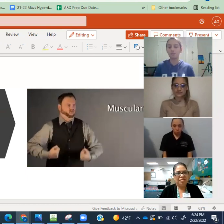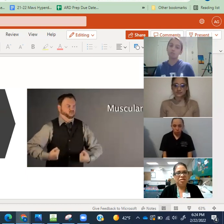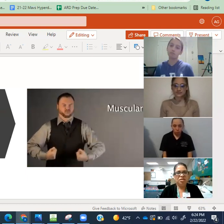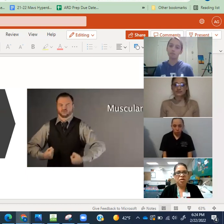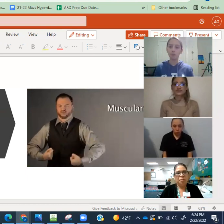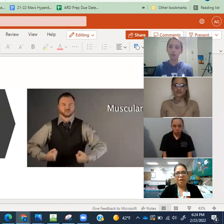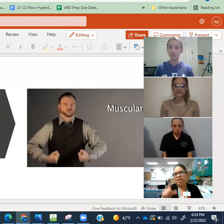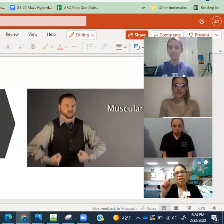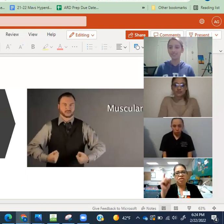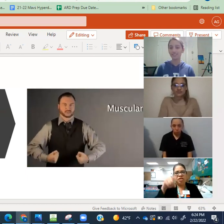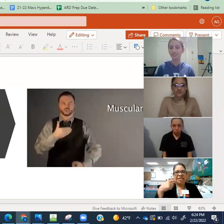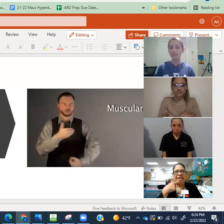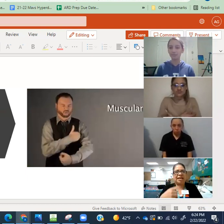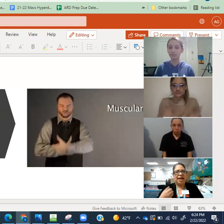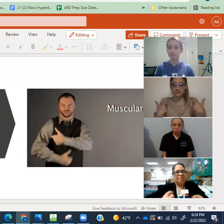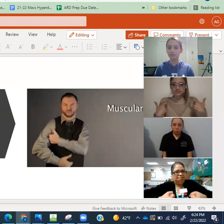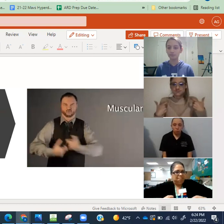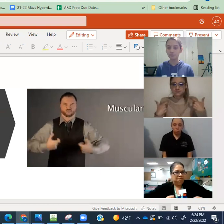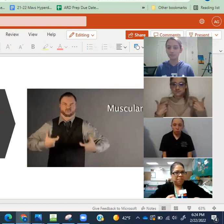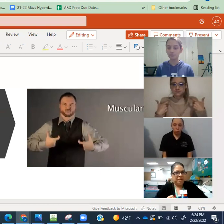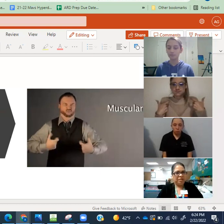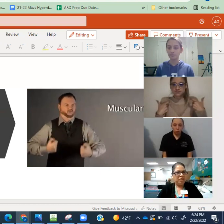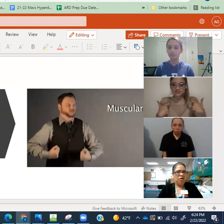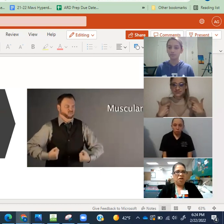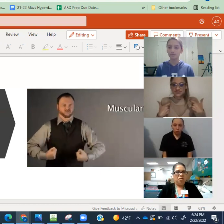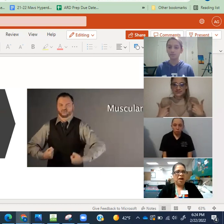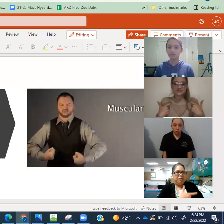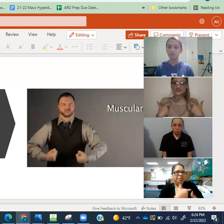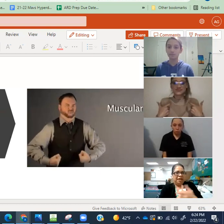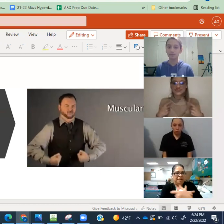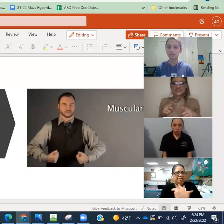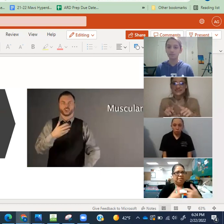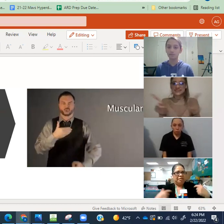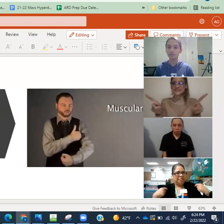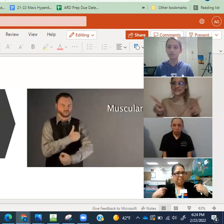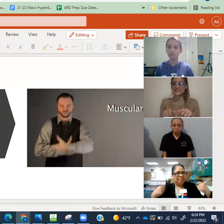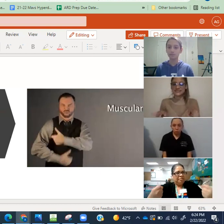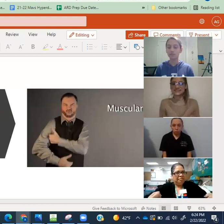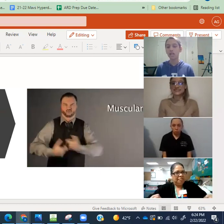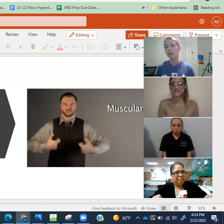then, so, but then you just can say like, or no, or have to be,